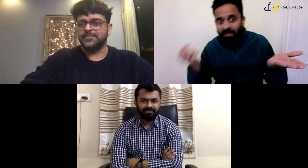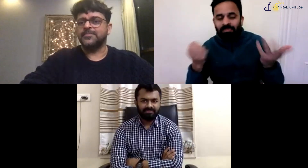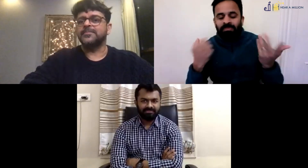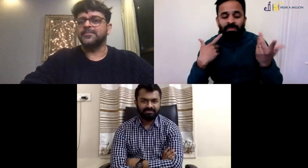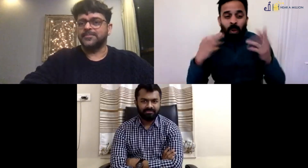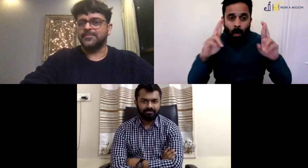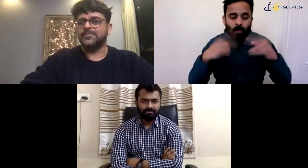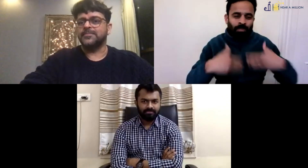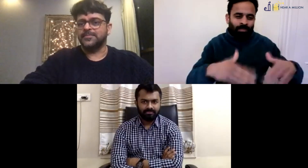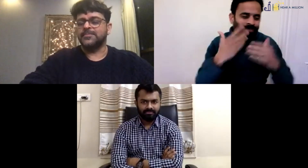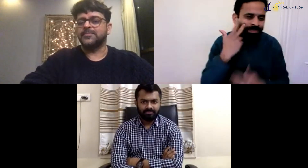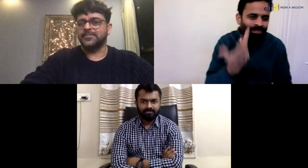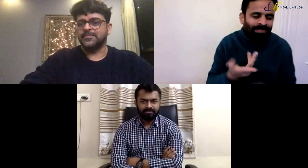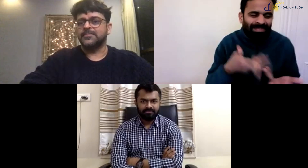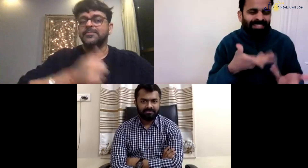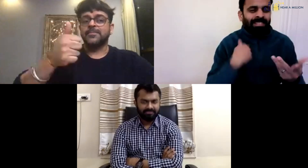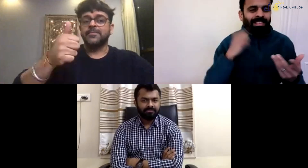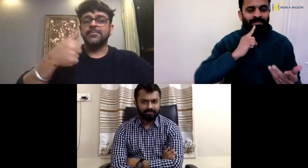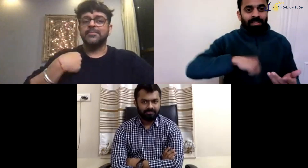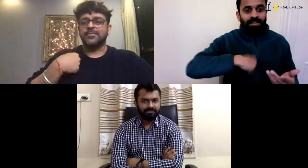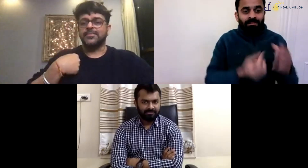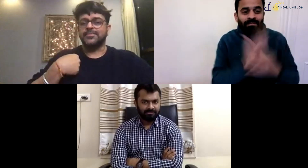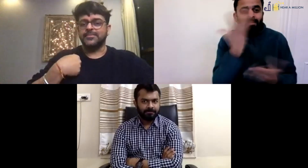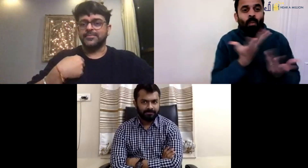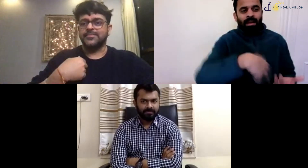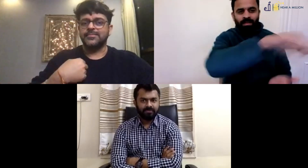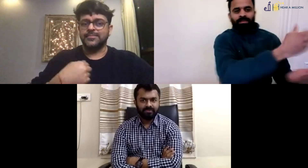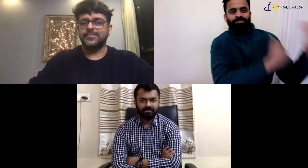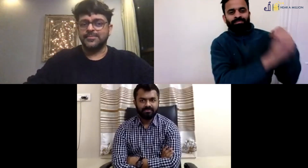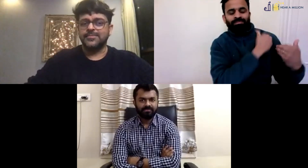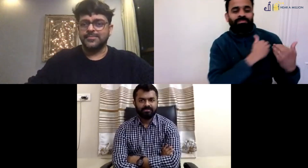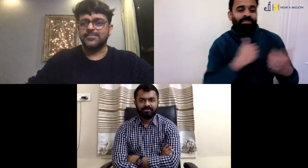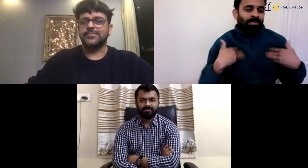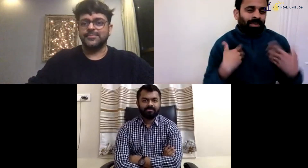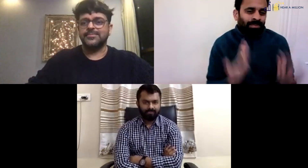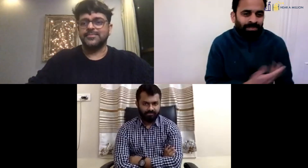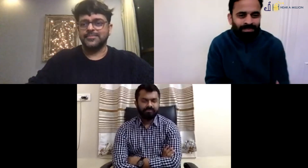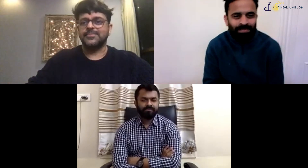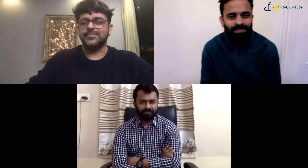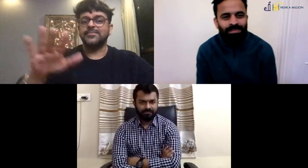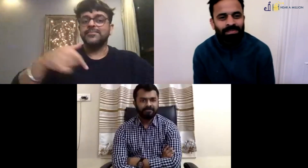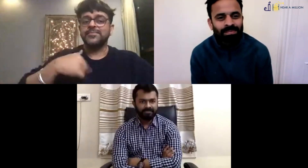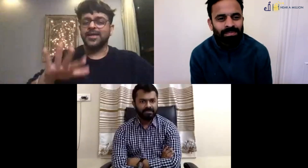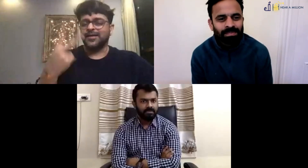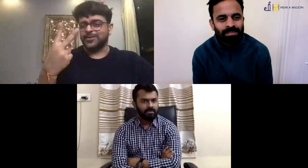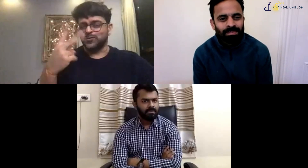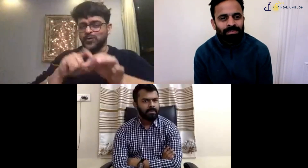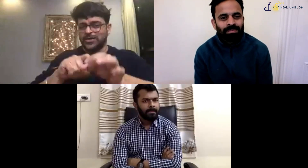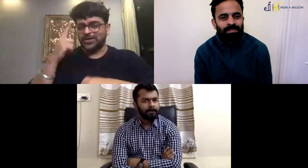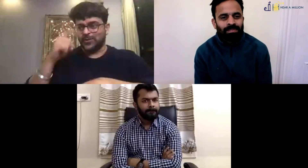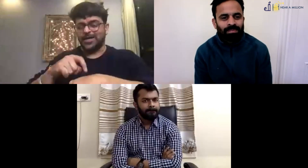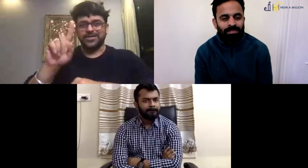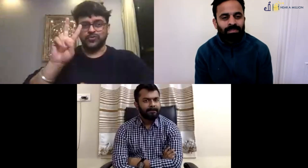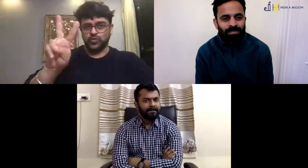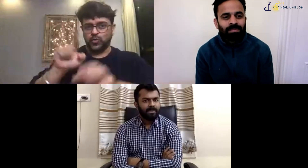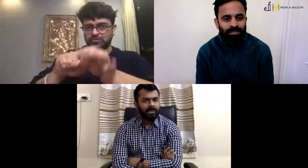So yeah, have to maintain a balance there. Hopefully we can continue that. but deaf self is something that came from the